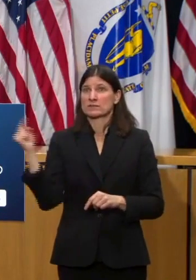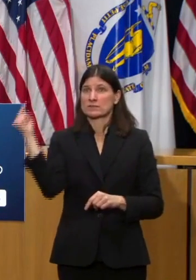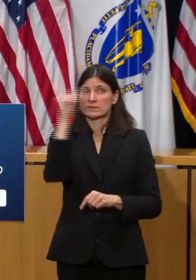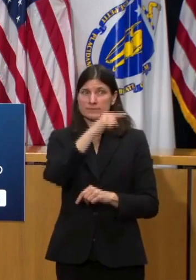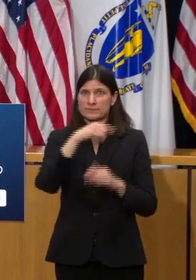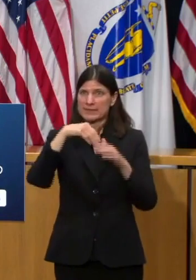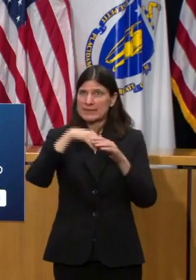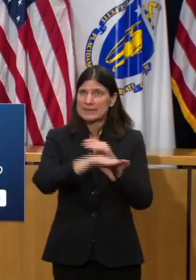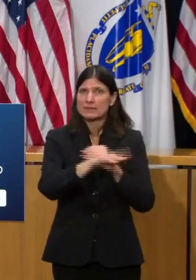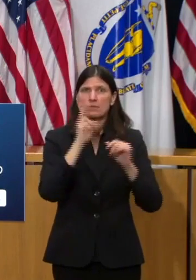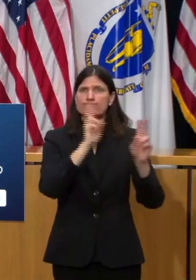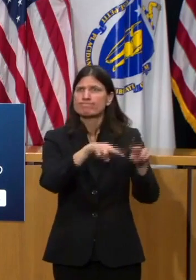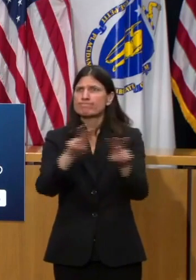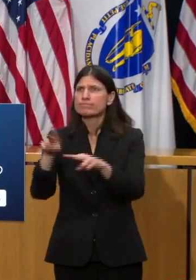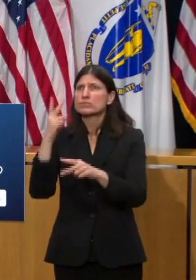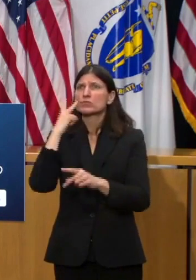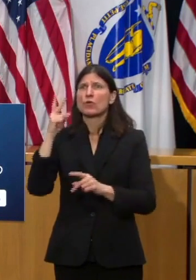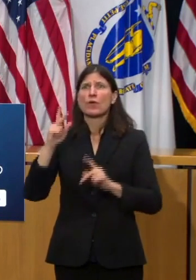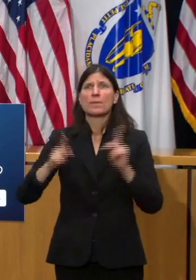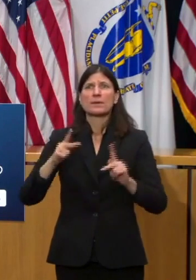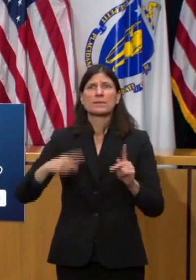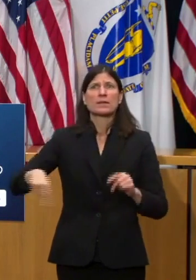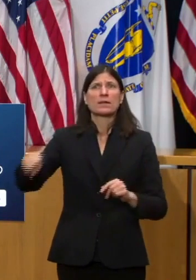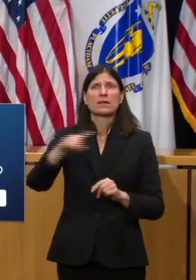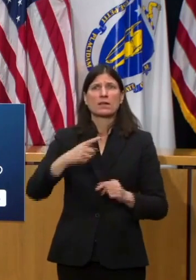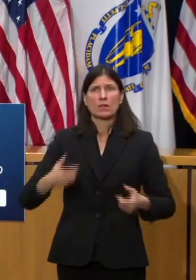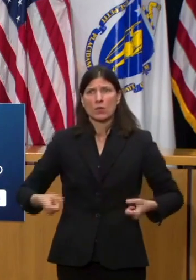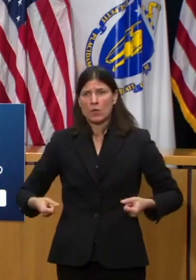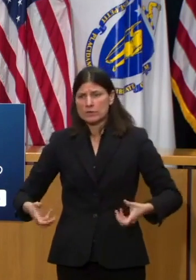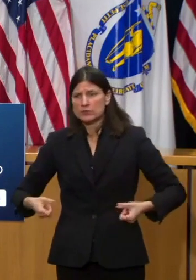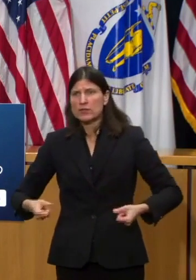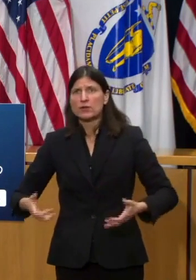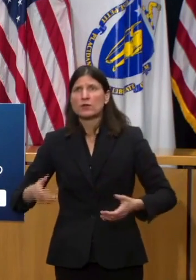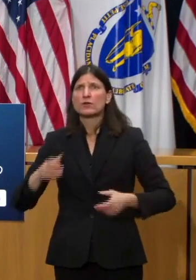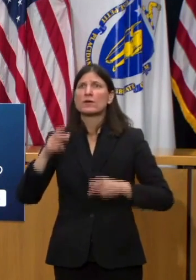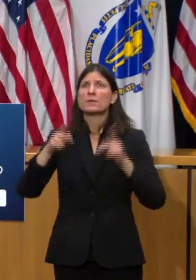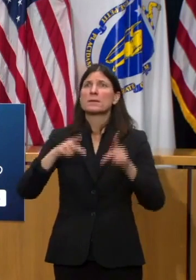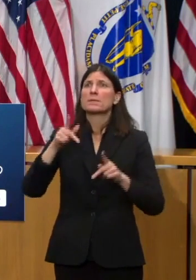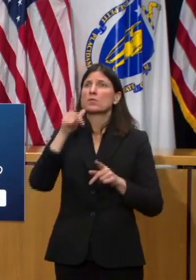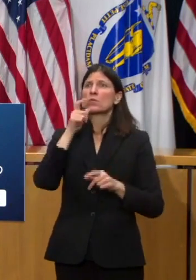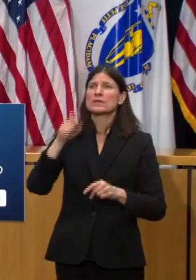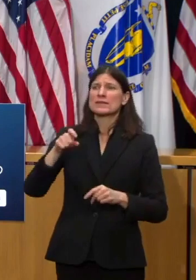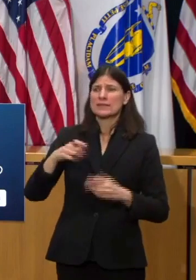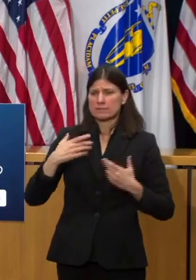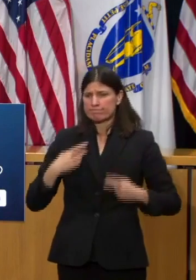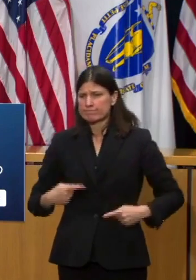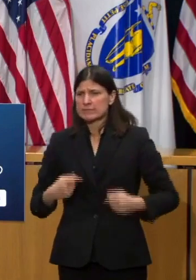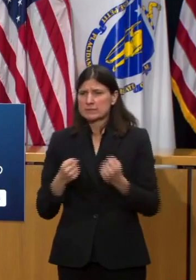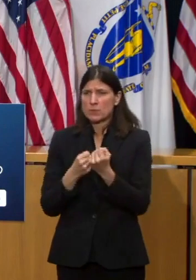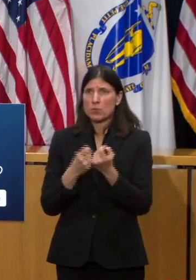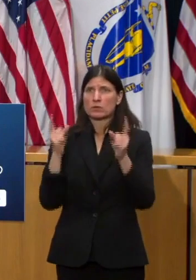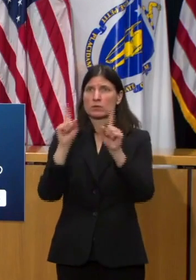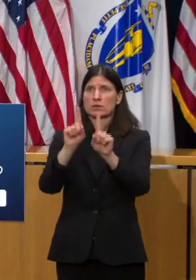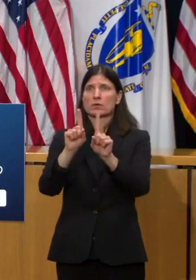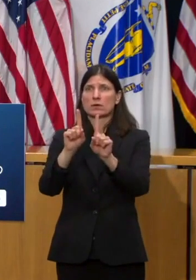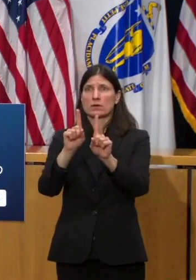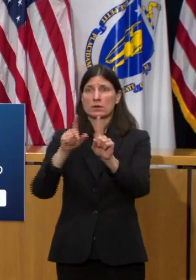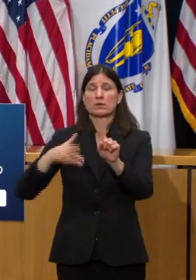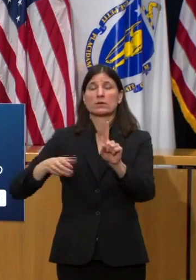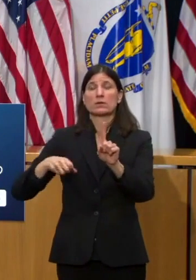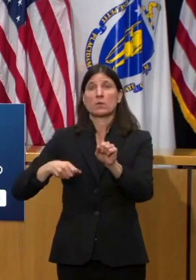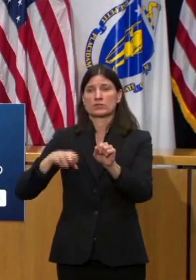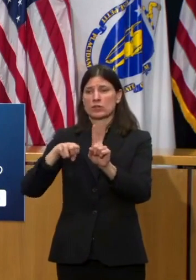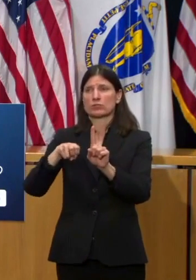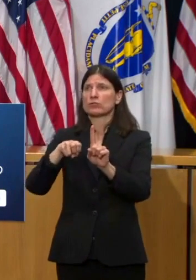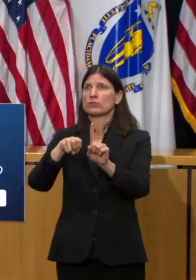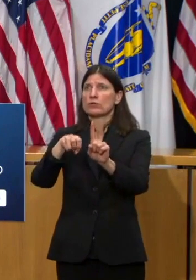physical supports who were there with a younger person, not a lot younger, but younger, who was helping them work their way through. And